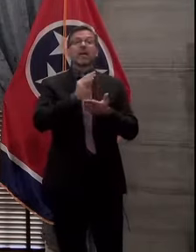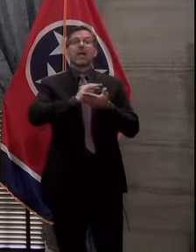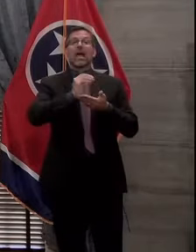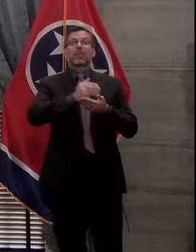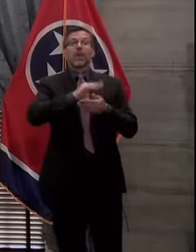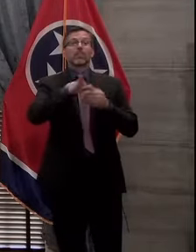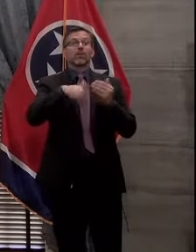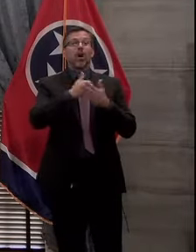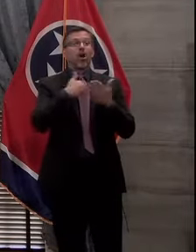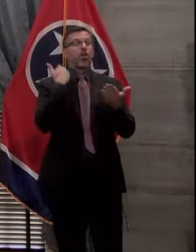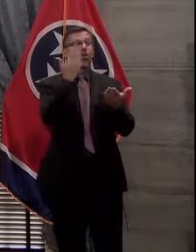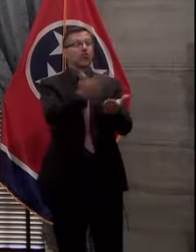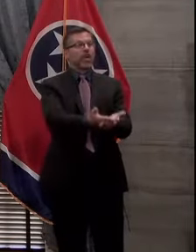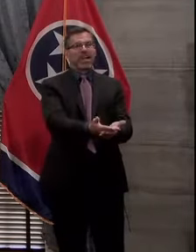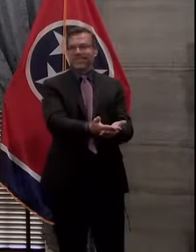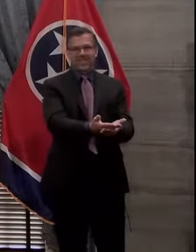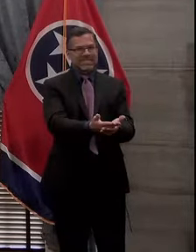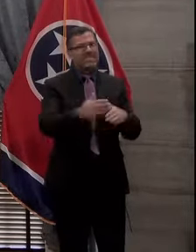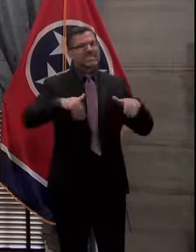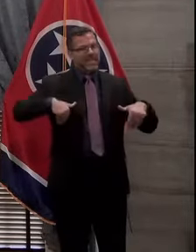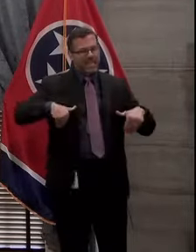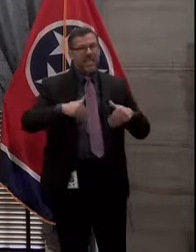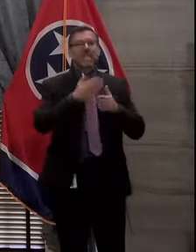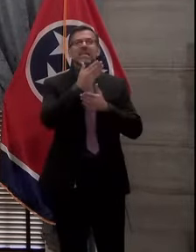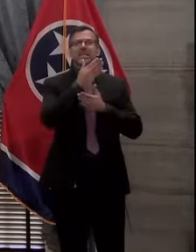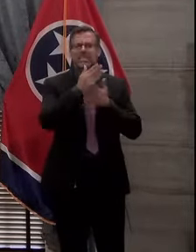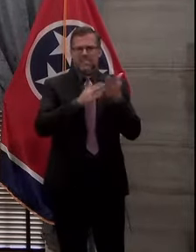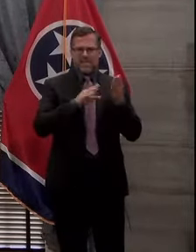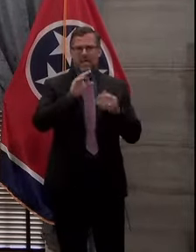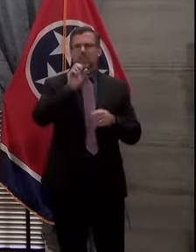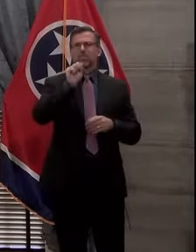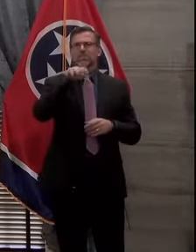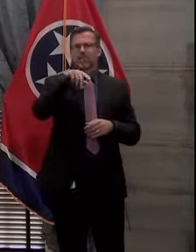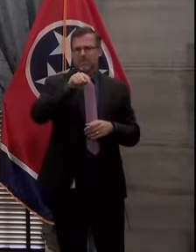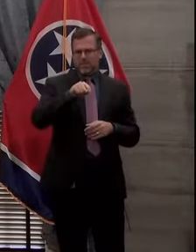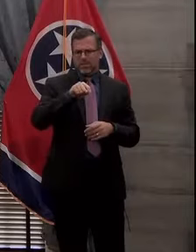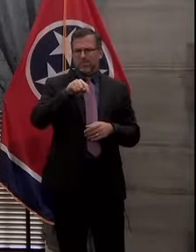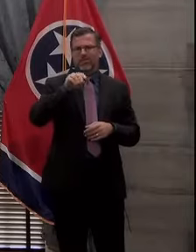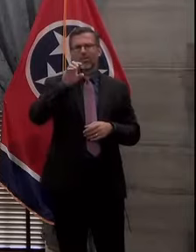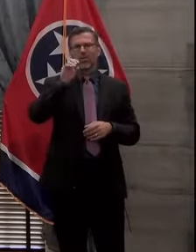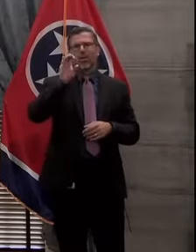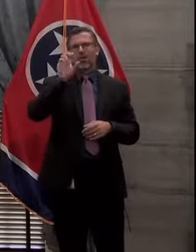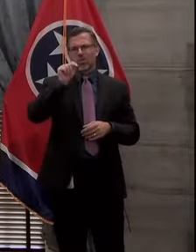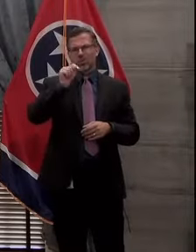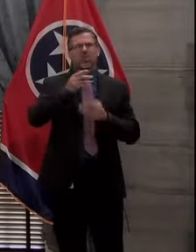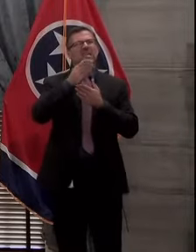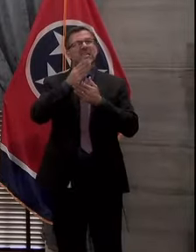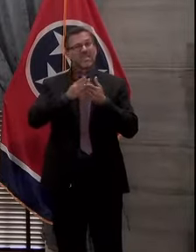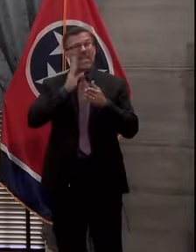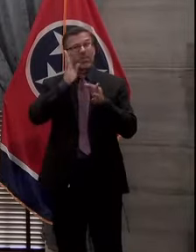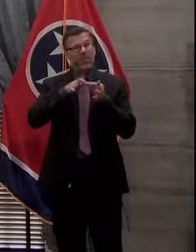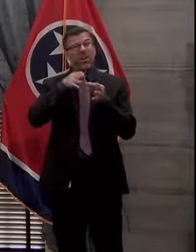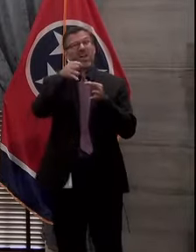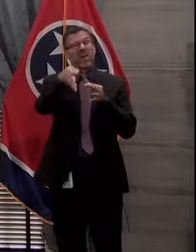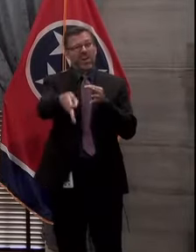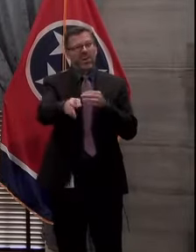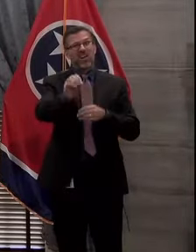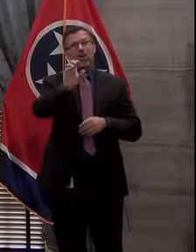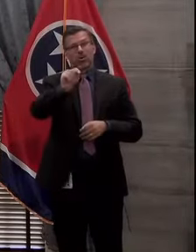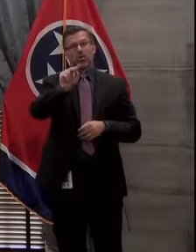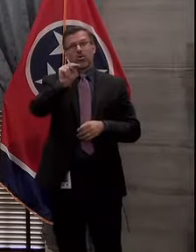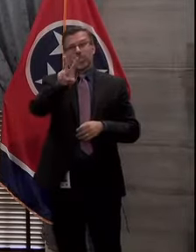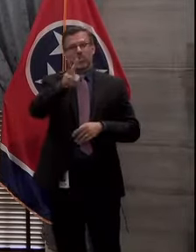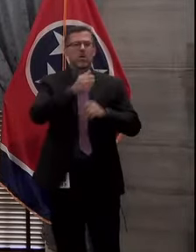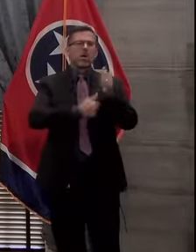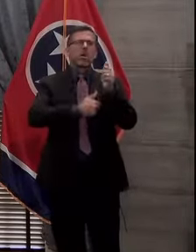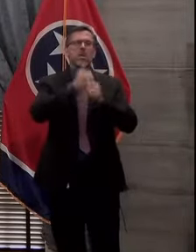usually extend to August, September. We have heard of some of those last delays going until October and November. But again, what I would say is that the majority of our districts are going